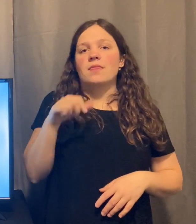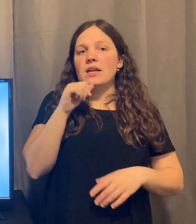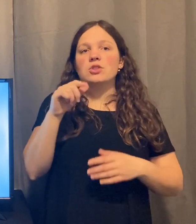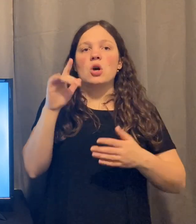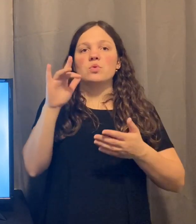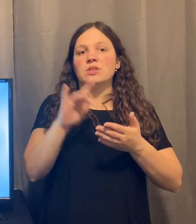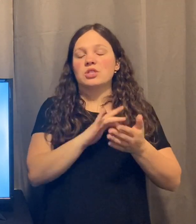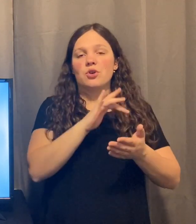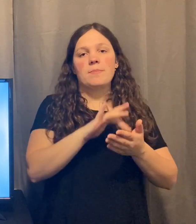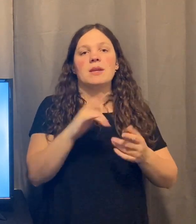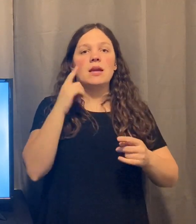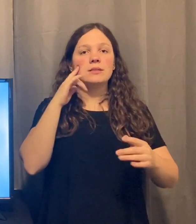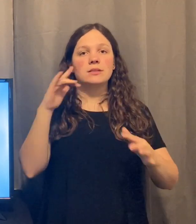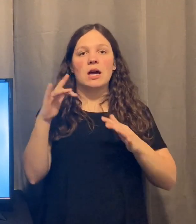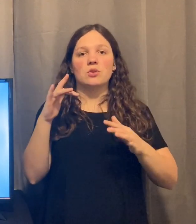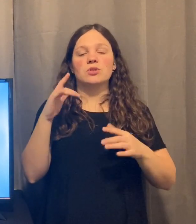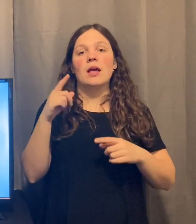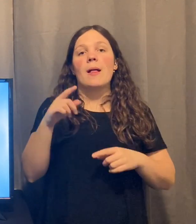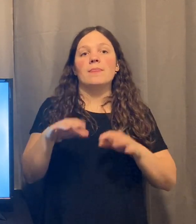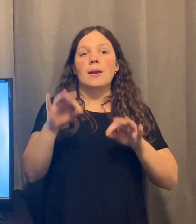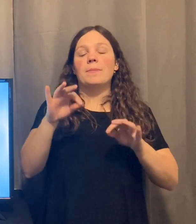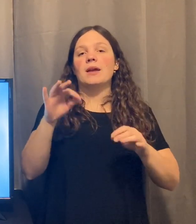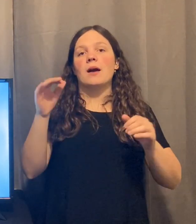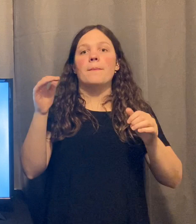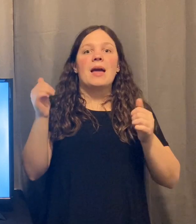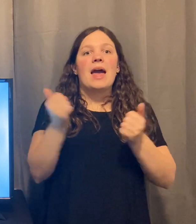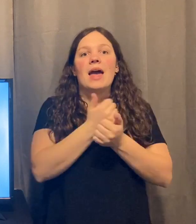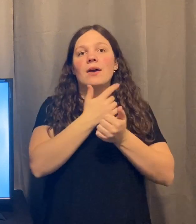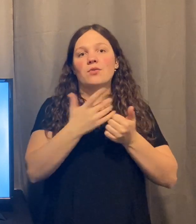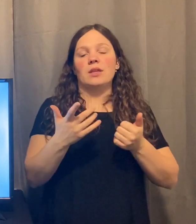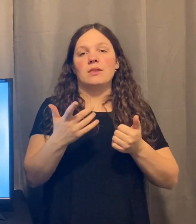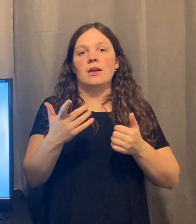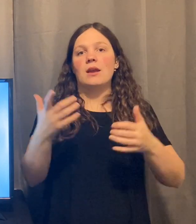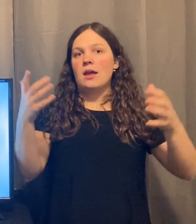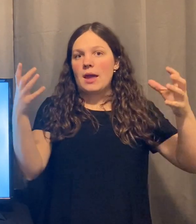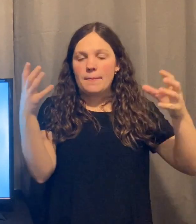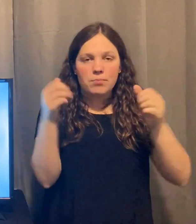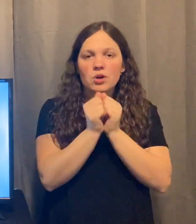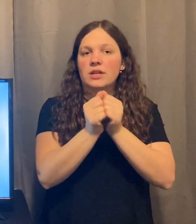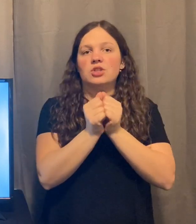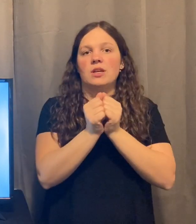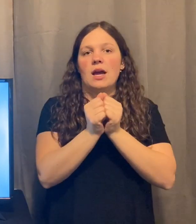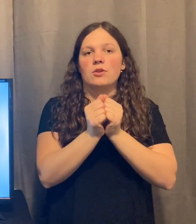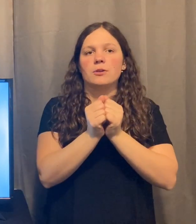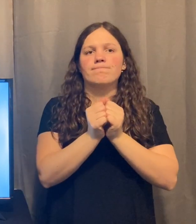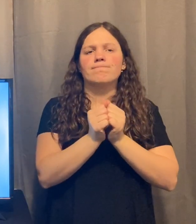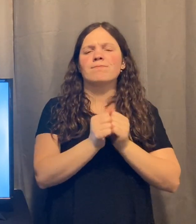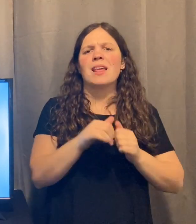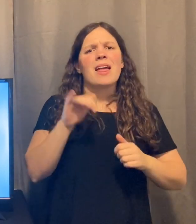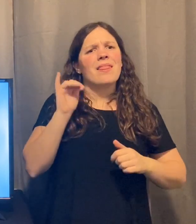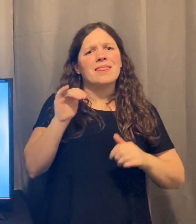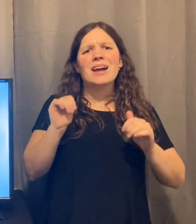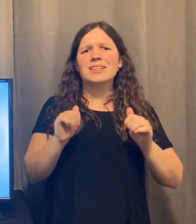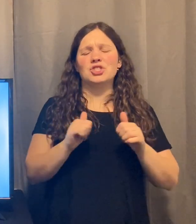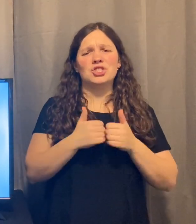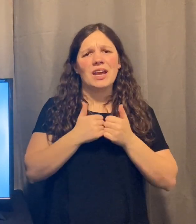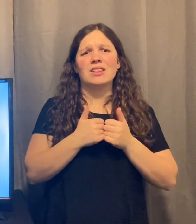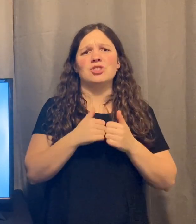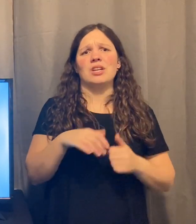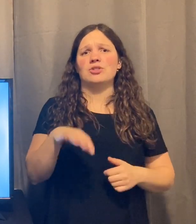they don't discriminate sounds. They pick up everything and put it together. That is challenging to